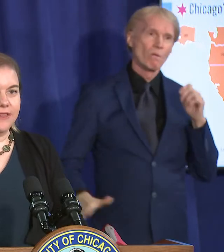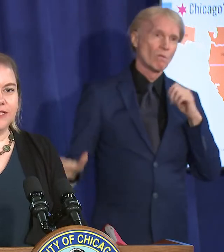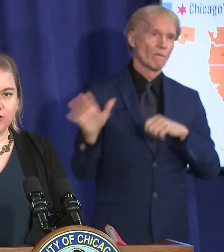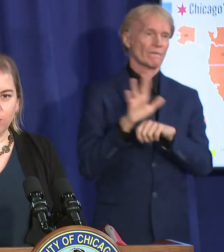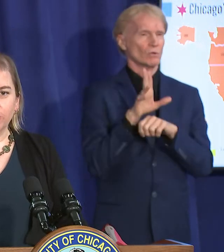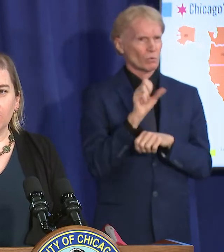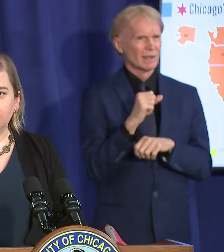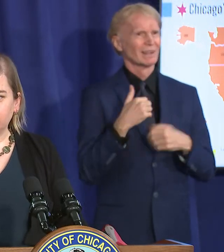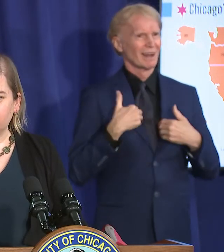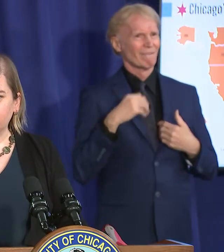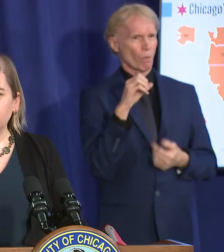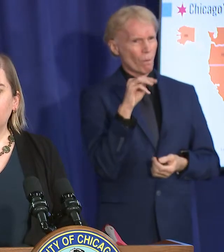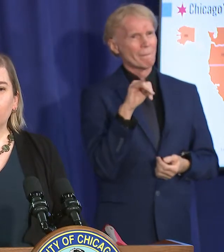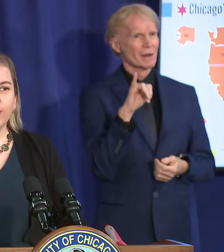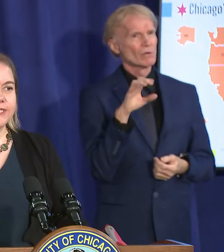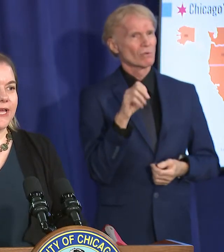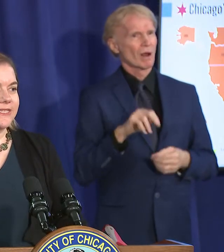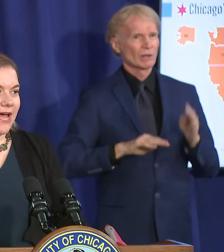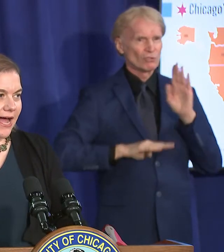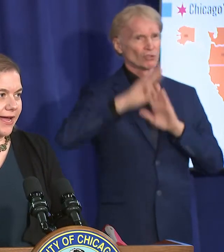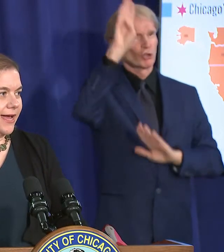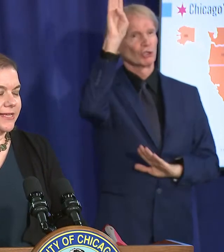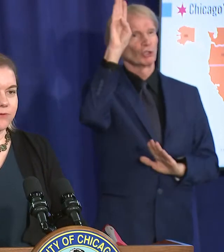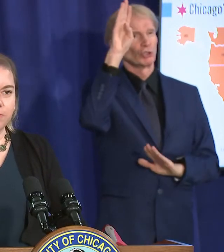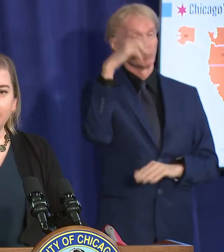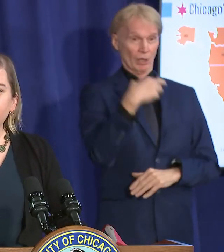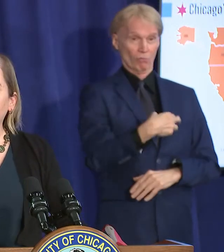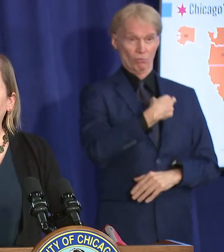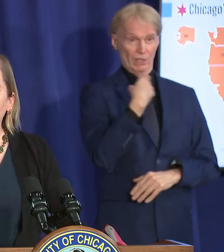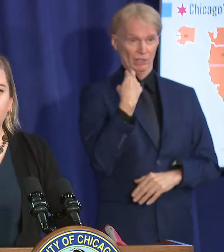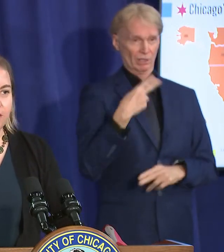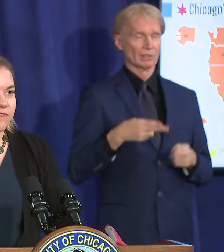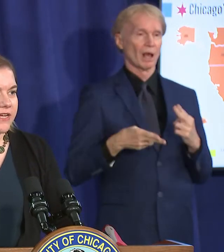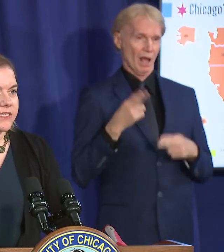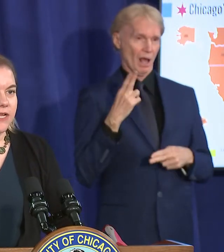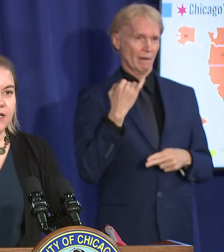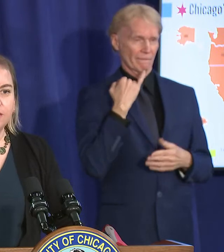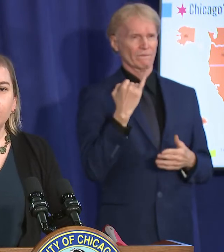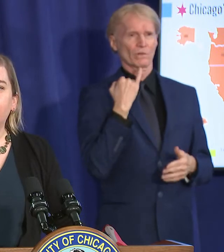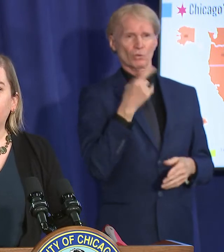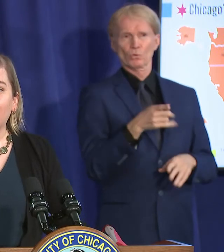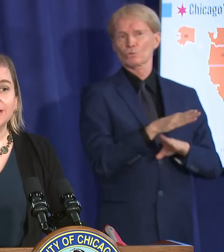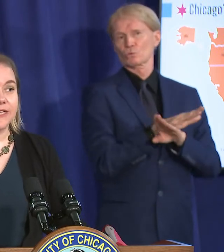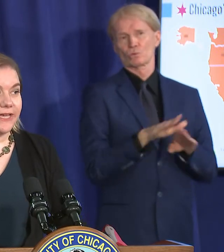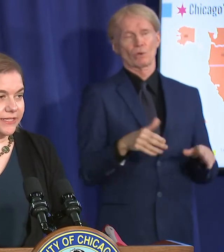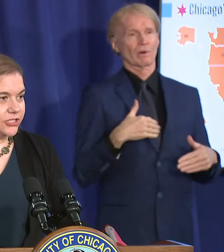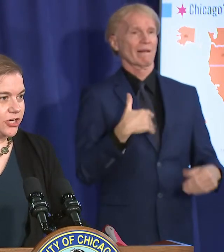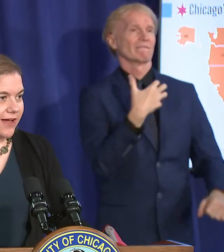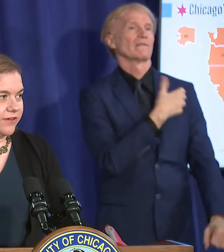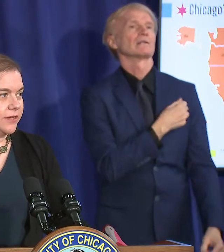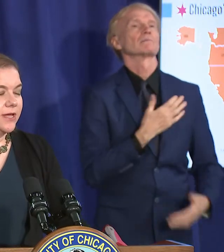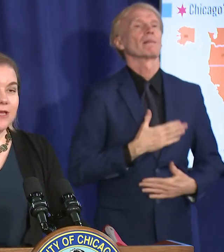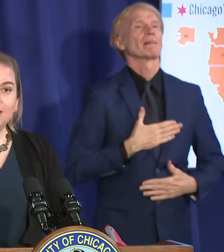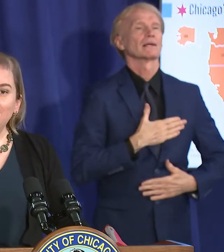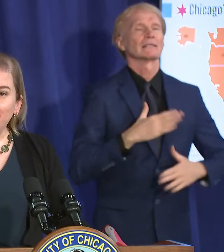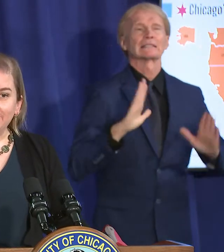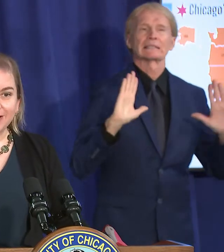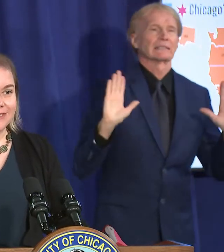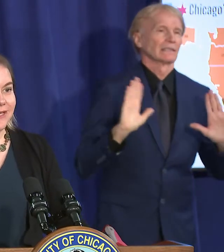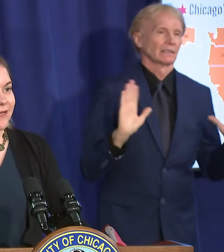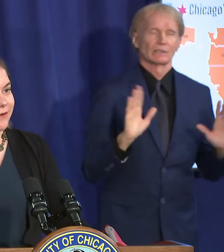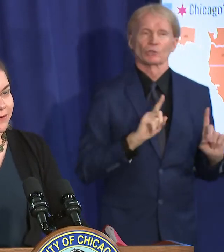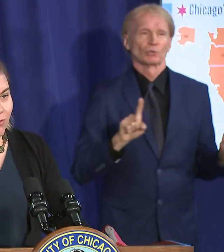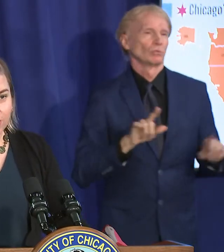is in this Omicron surge. Risk is high. As a reminder, if you are unvaccinated, we advise against travel. You need to